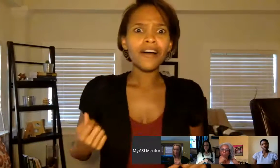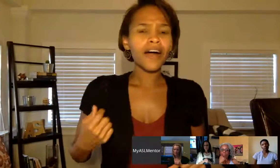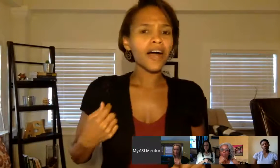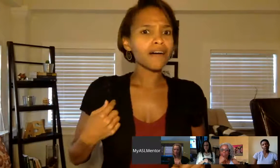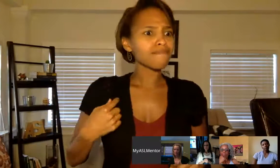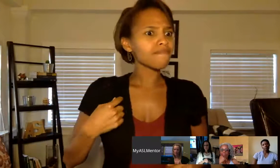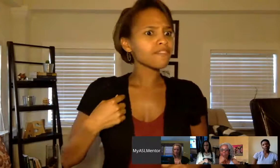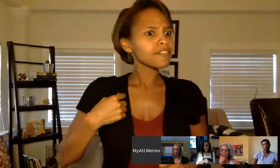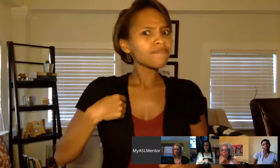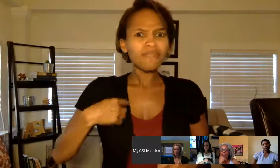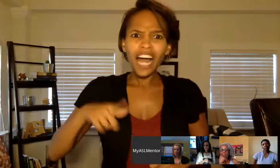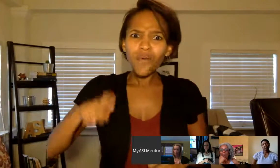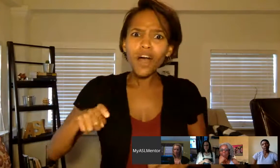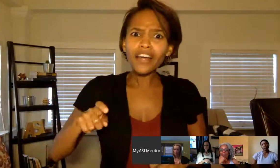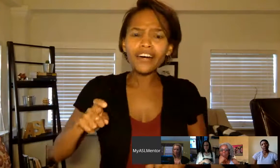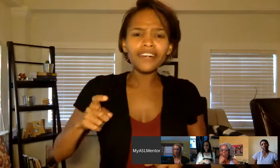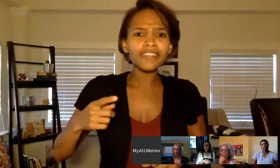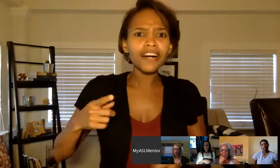maybe I